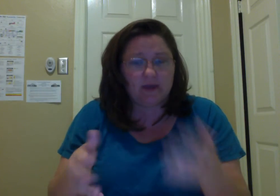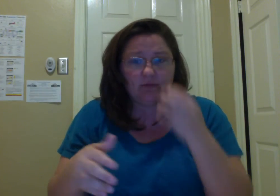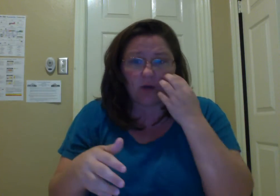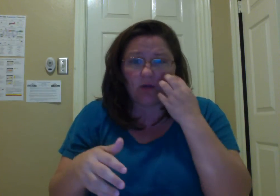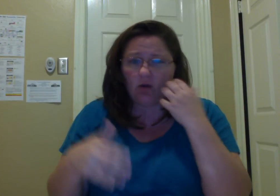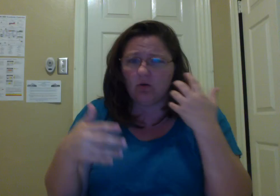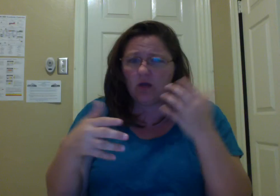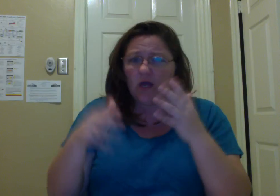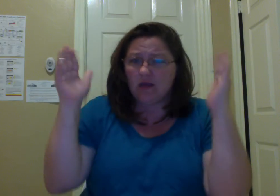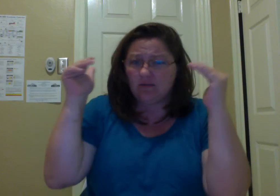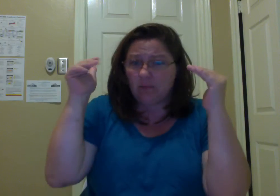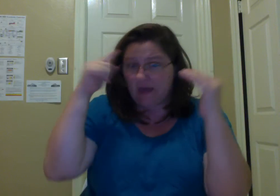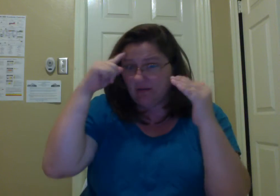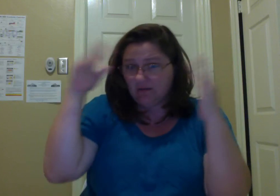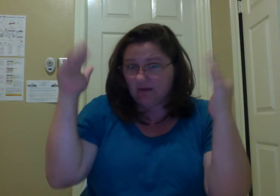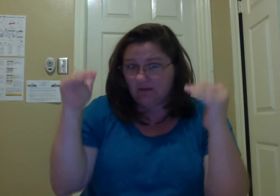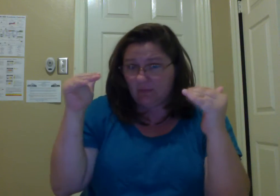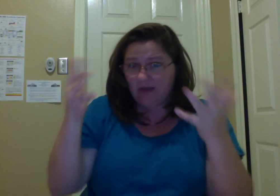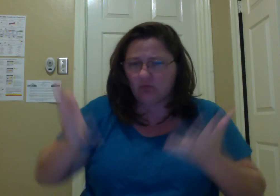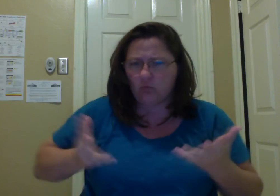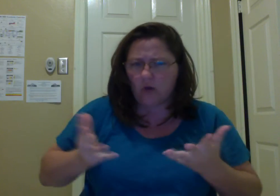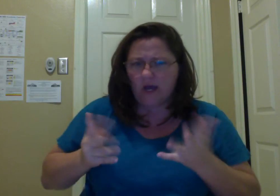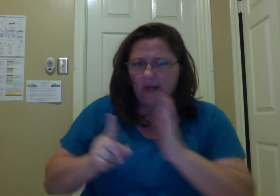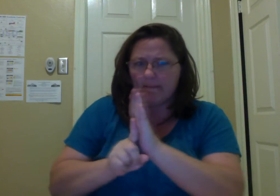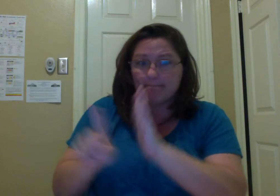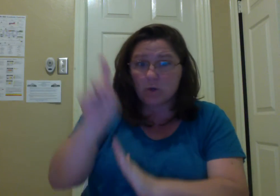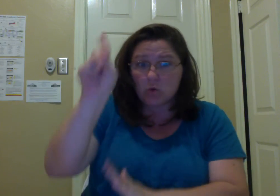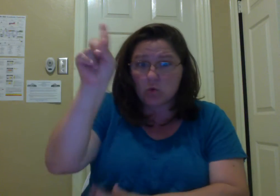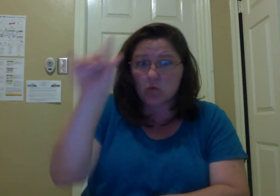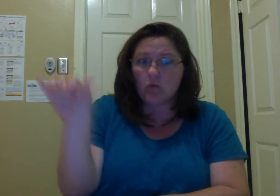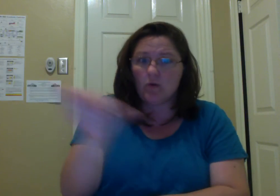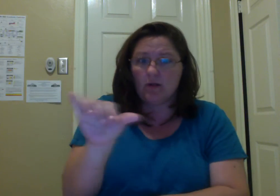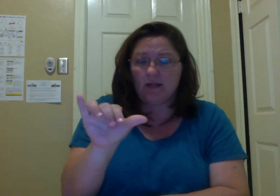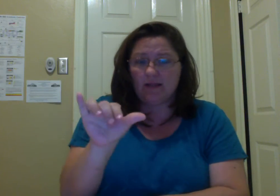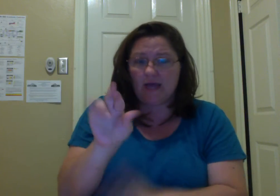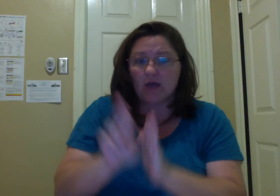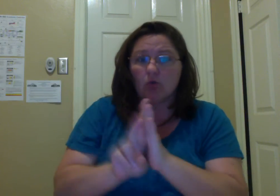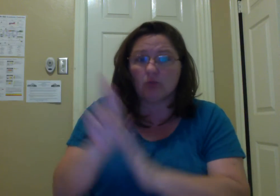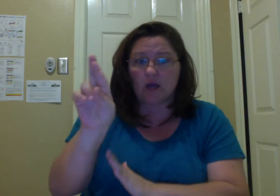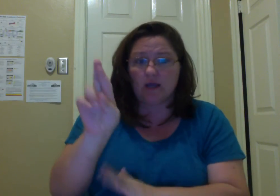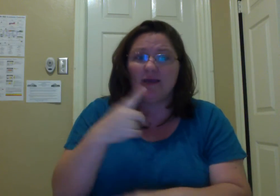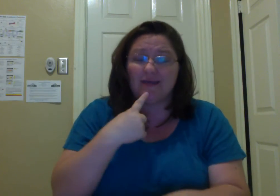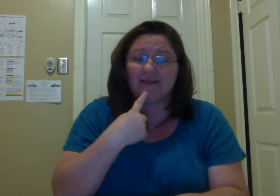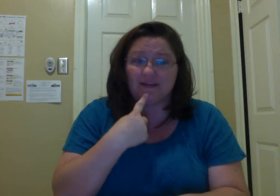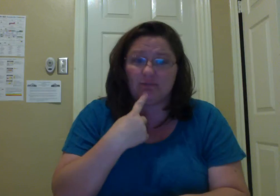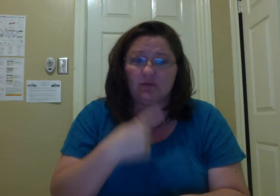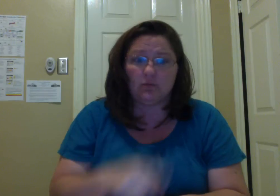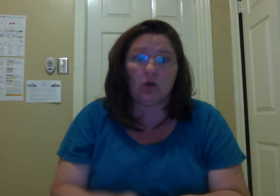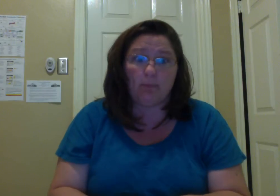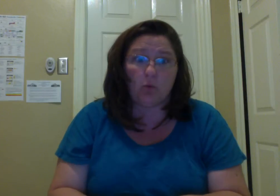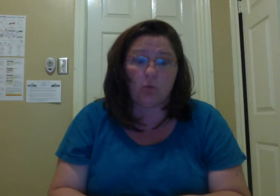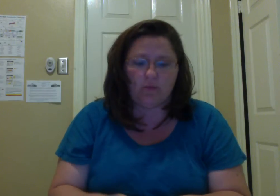part, you go, expect what? Boo! Like a rocket. Again, a deaf person would go, boo. They really